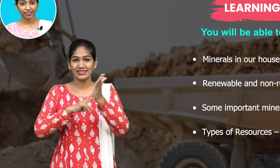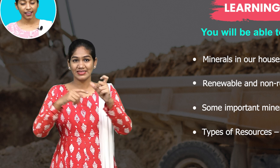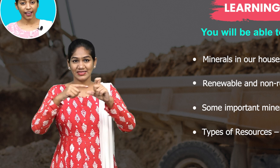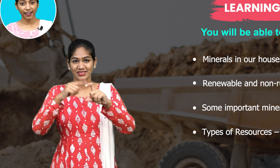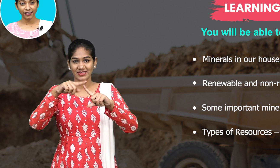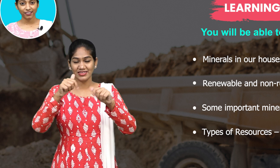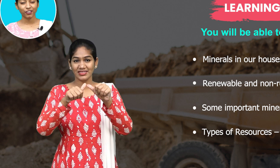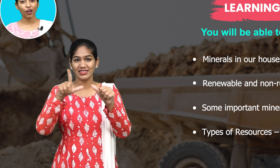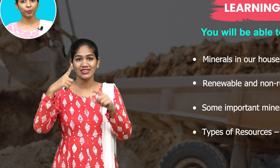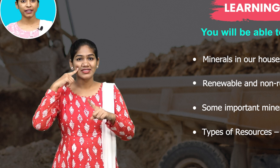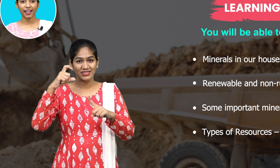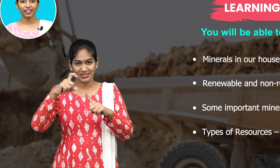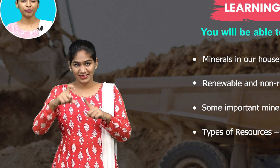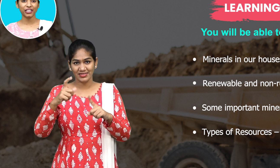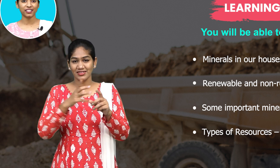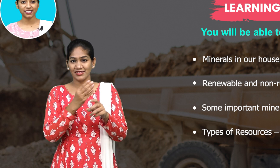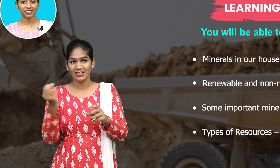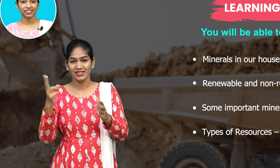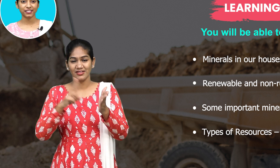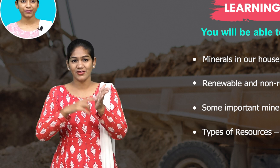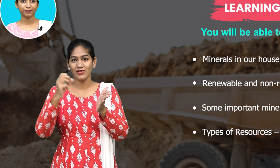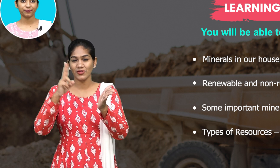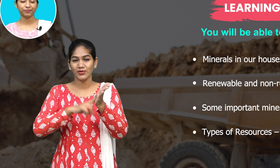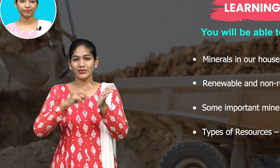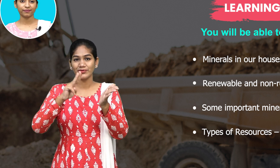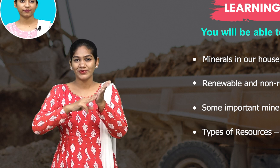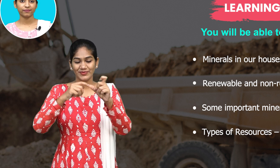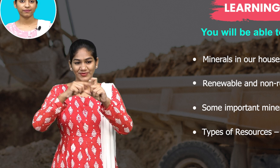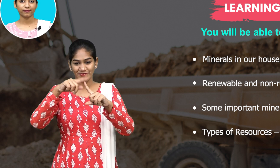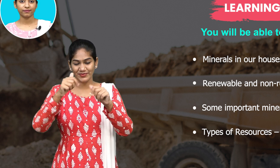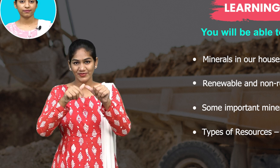metallic and non-metallic minerals.